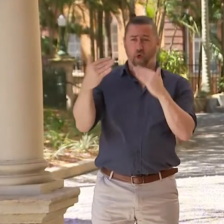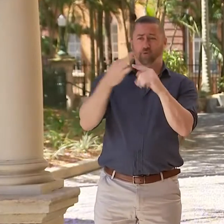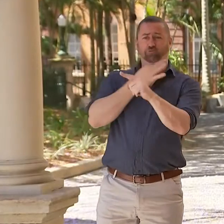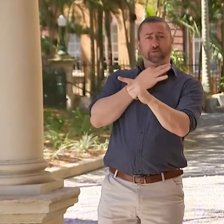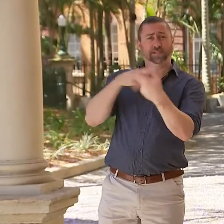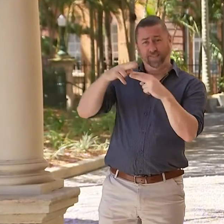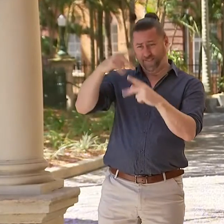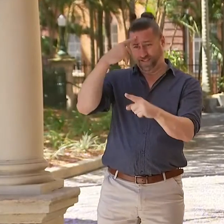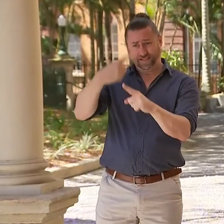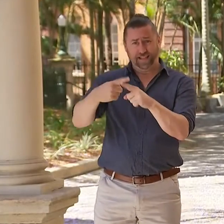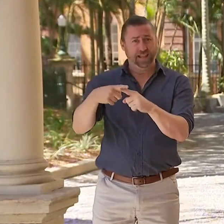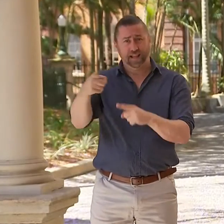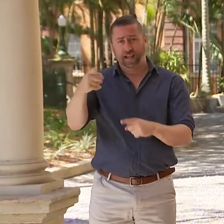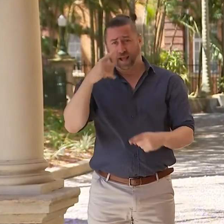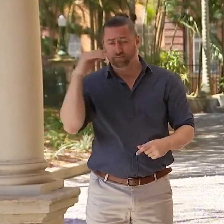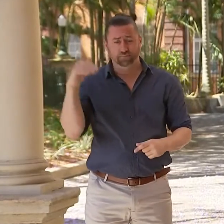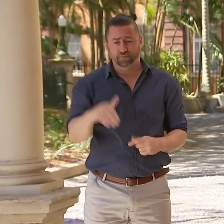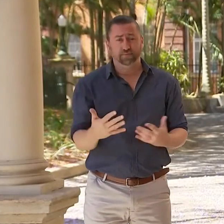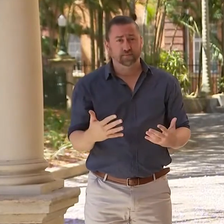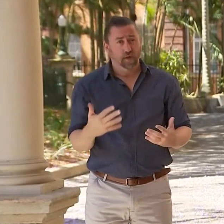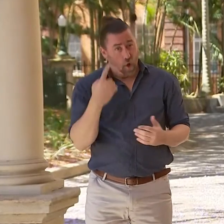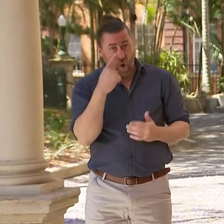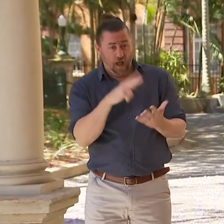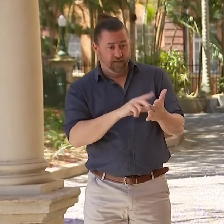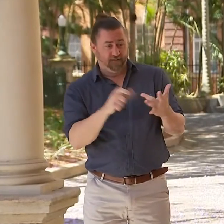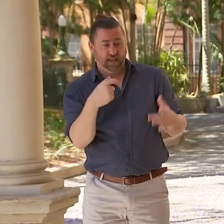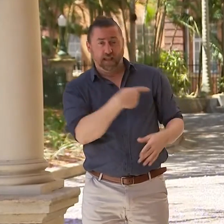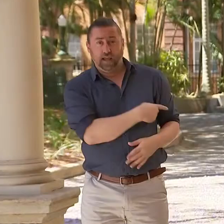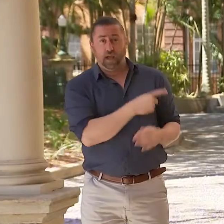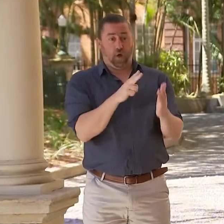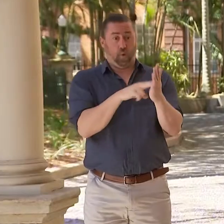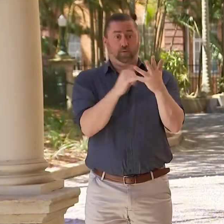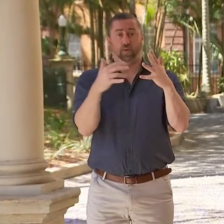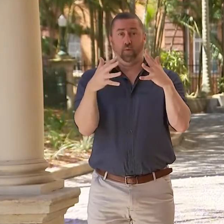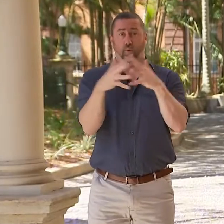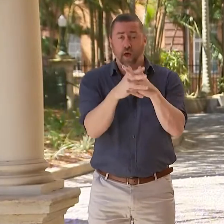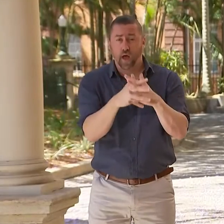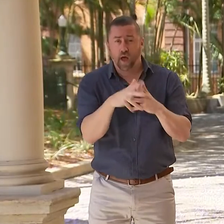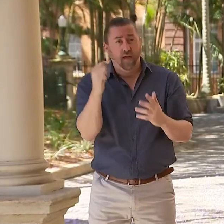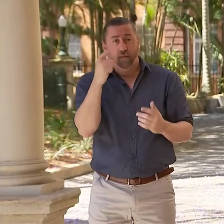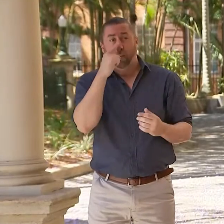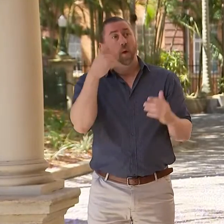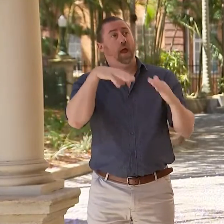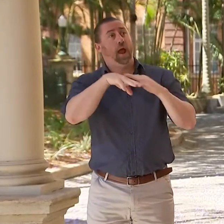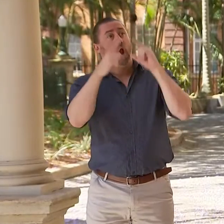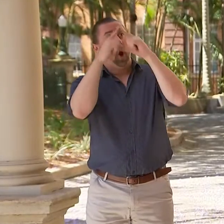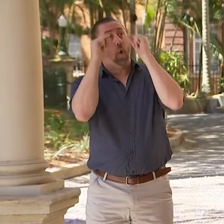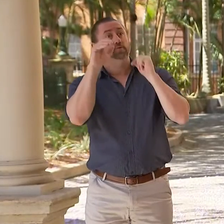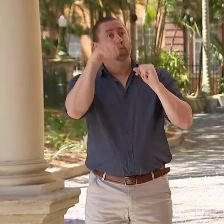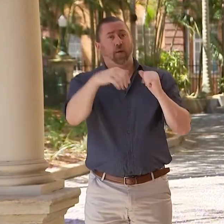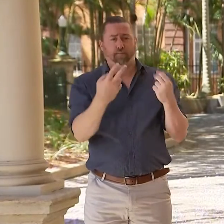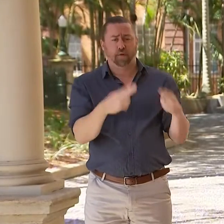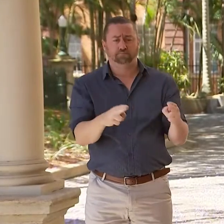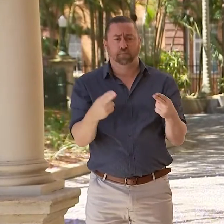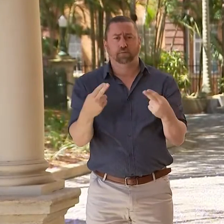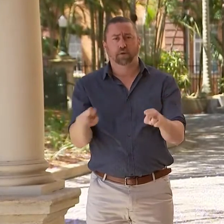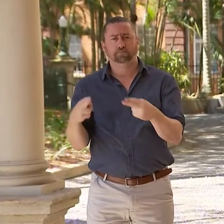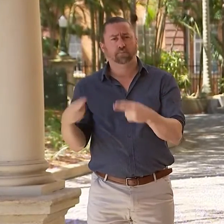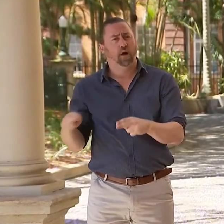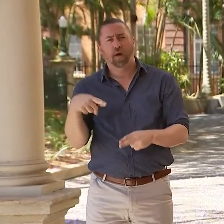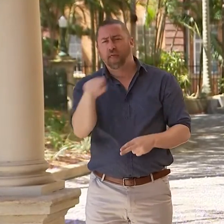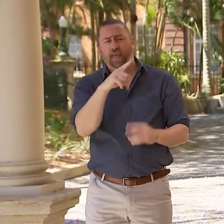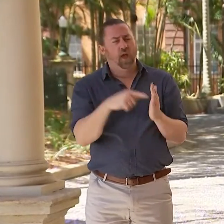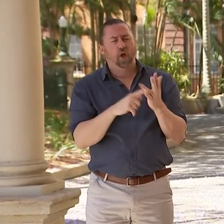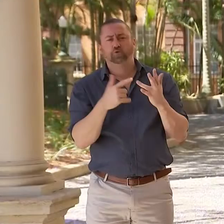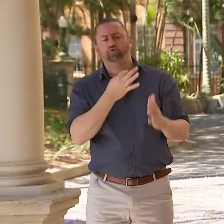risk. So we have seen deaths in aged care still in New South Wales and Victoria. We know it's one of our most vulnerable